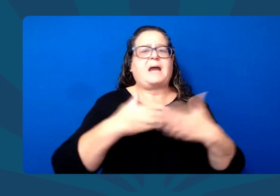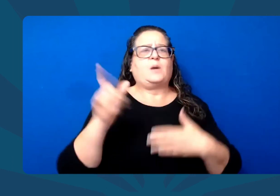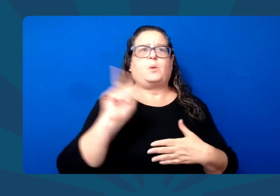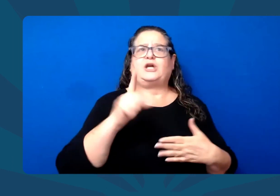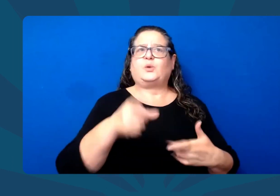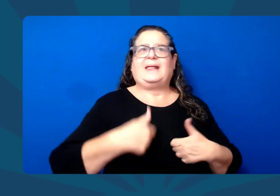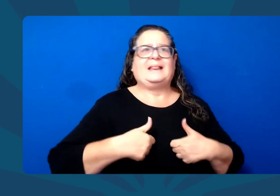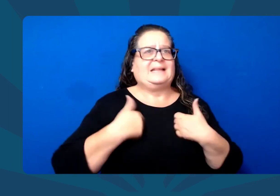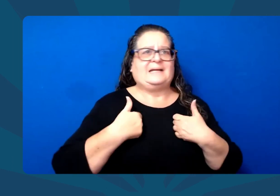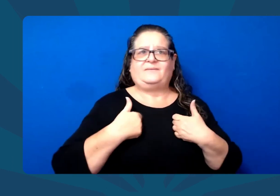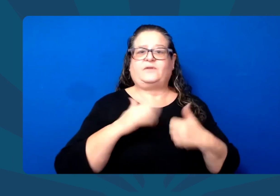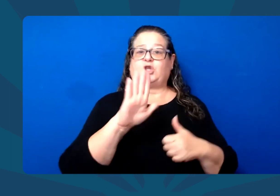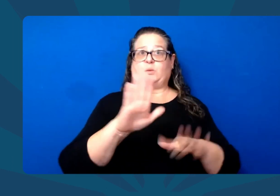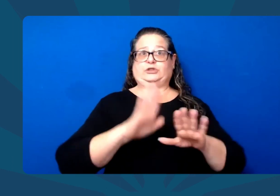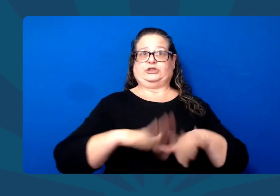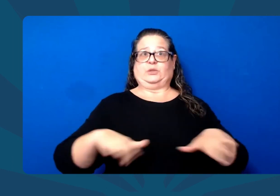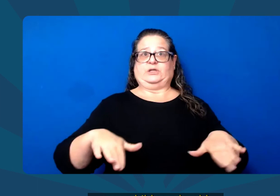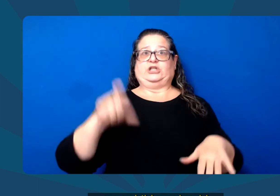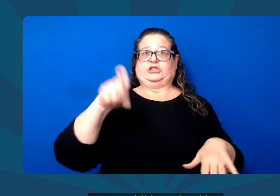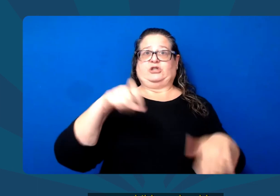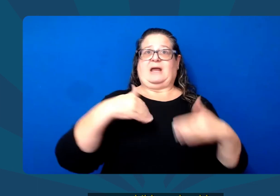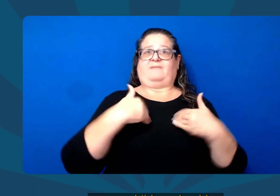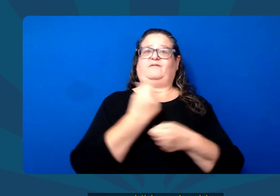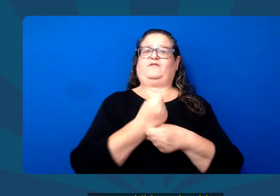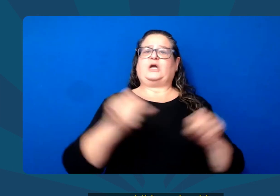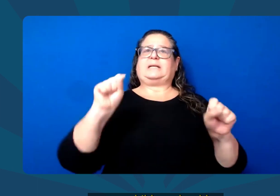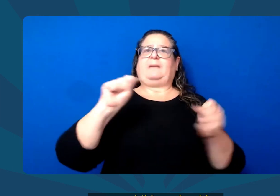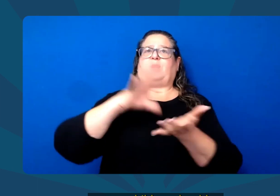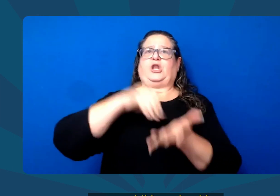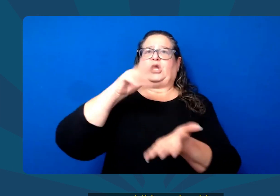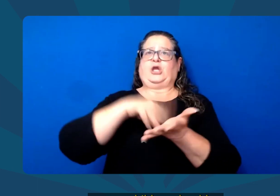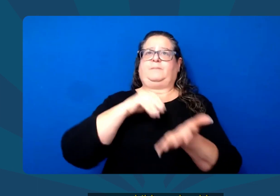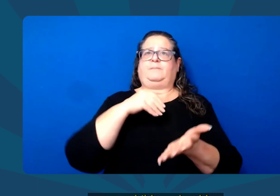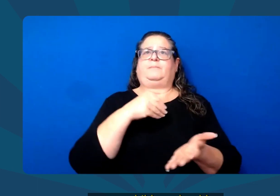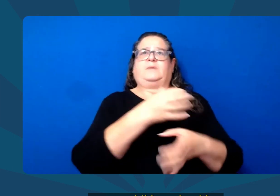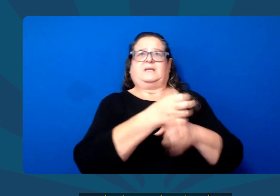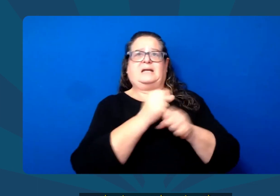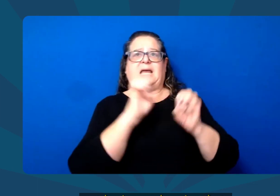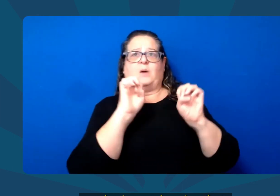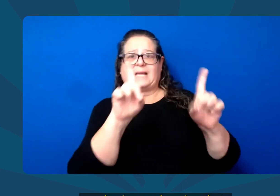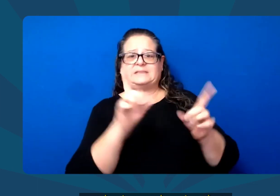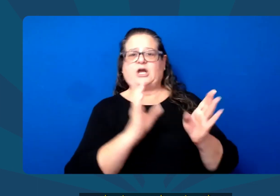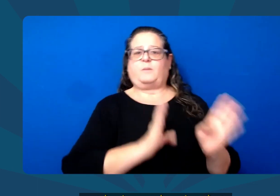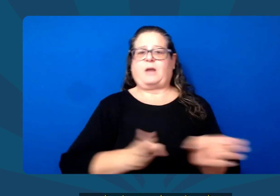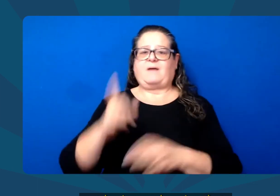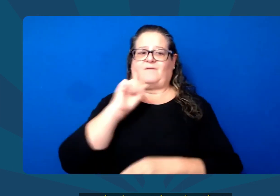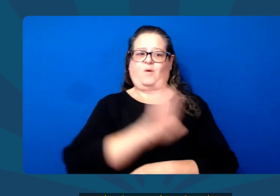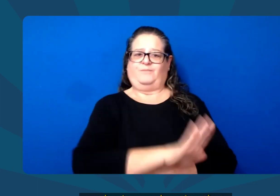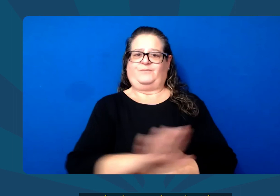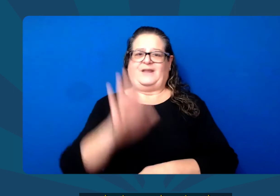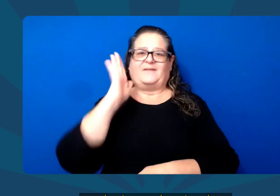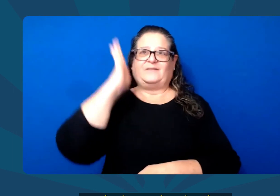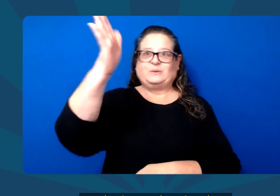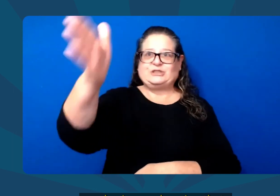Brandy believes no matter where you live, your children should have the freedom to learn and gain an education